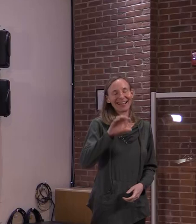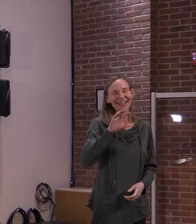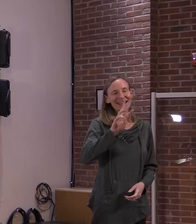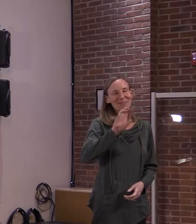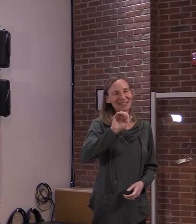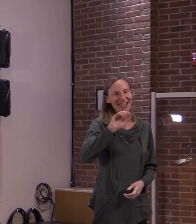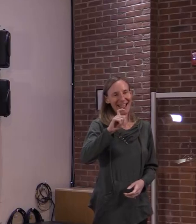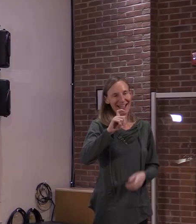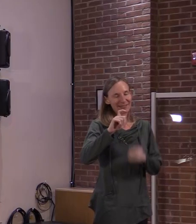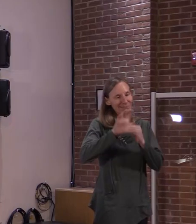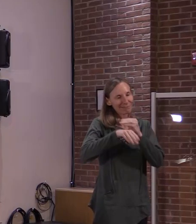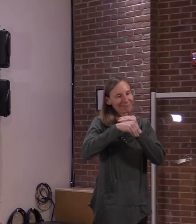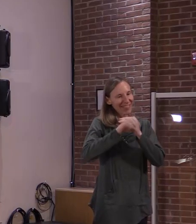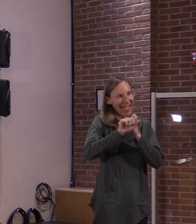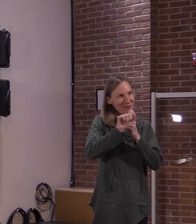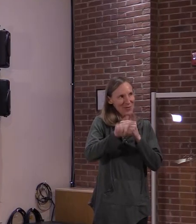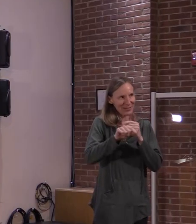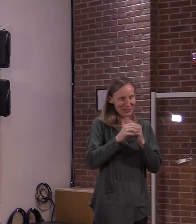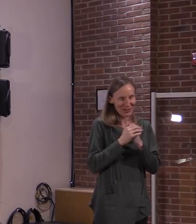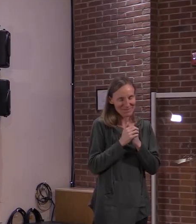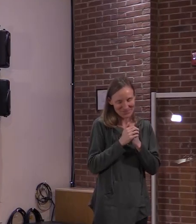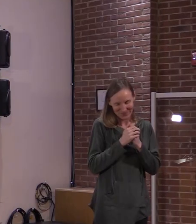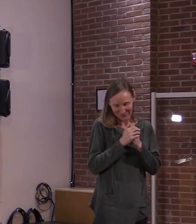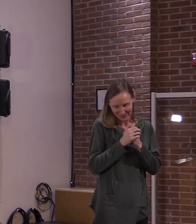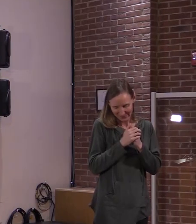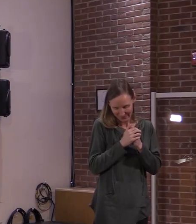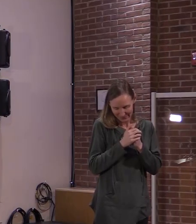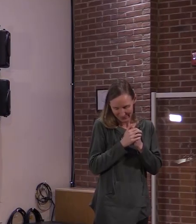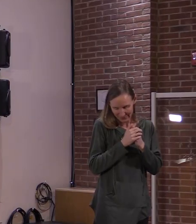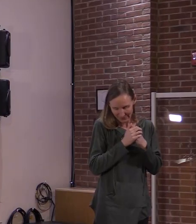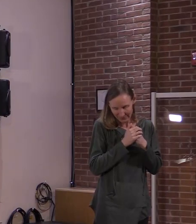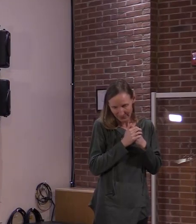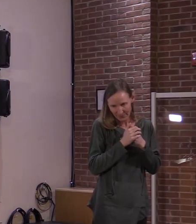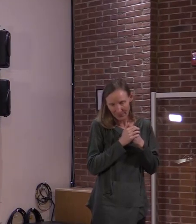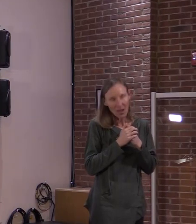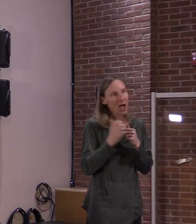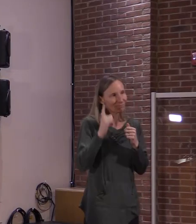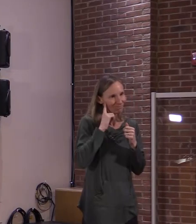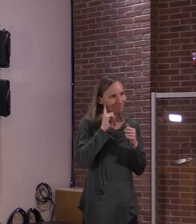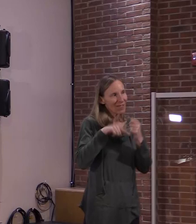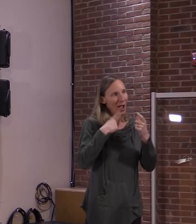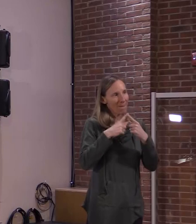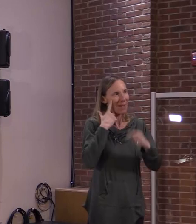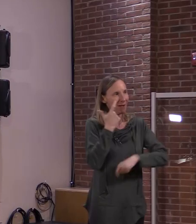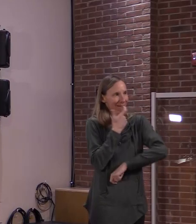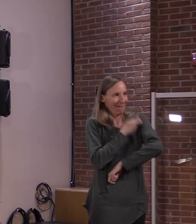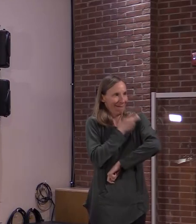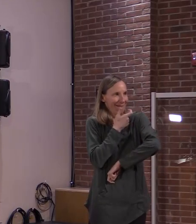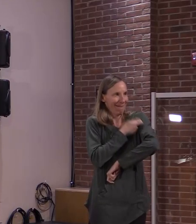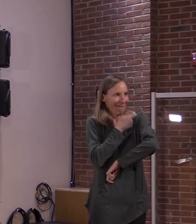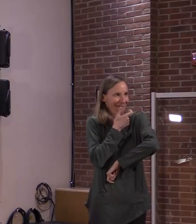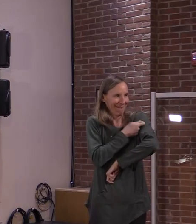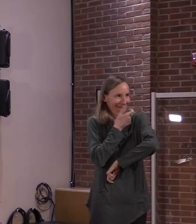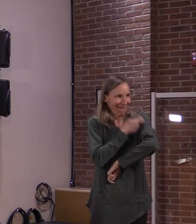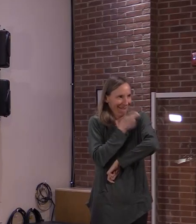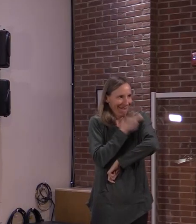Hi, I'm actually going to piggyback off of that question. We are hearing a lot about booster shots. I think both Pfizer and Moderna have indicated that there will be some coming